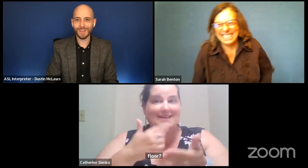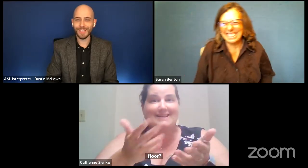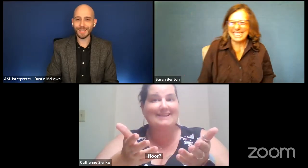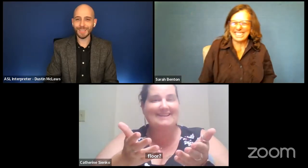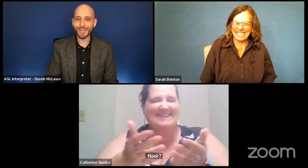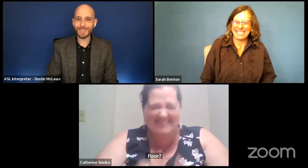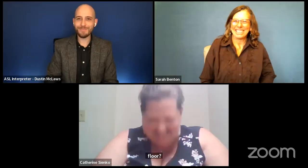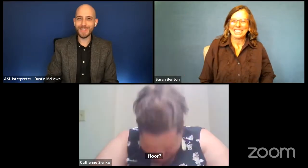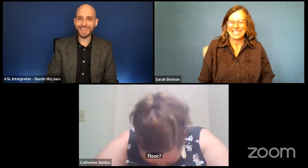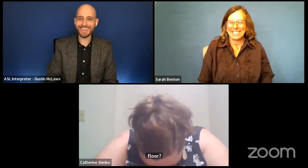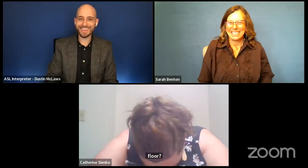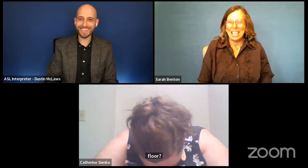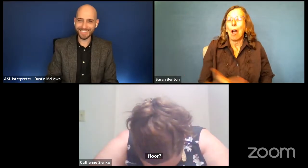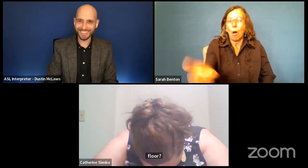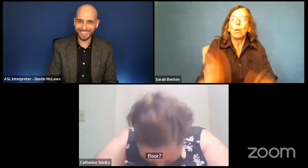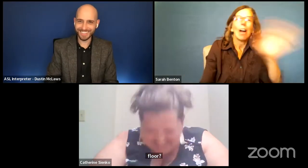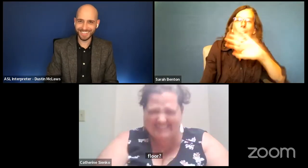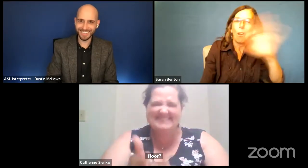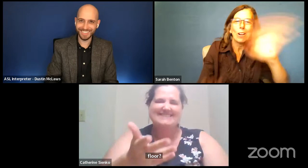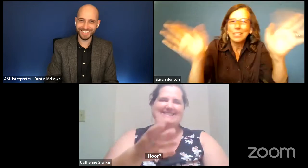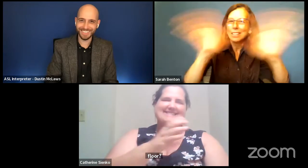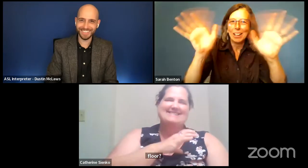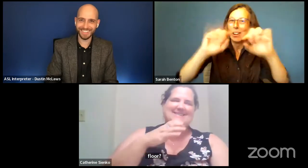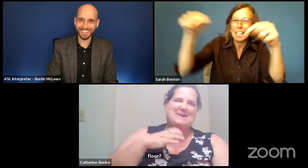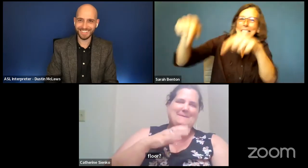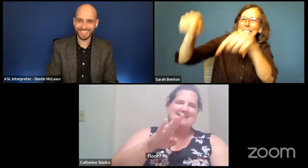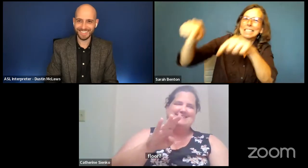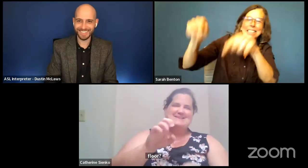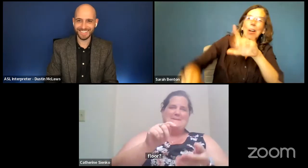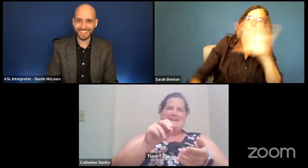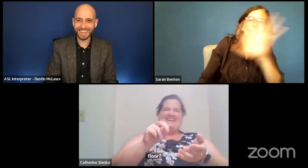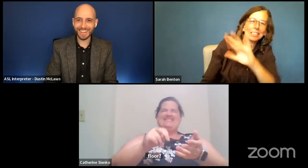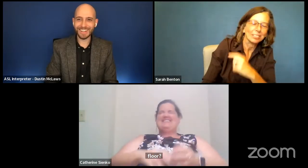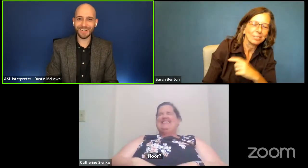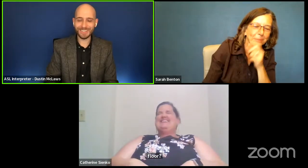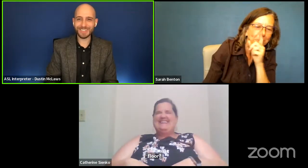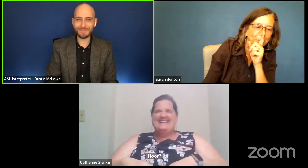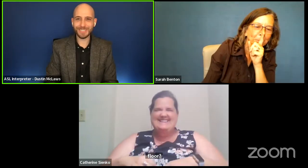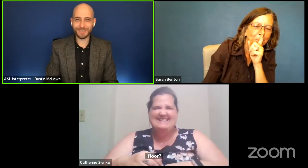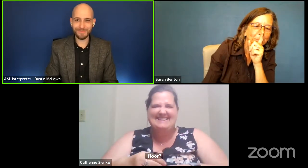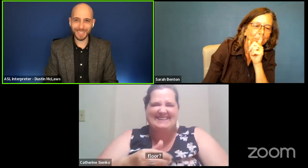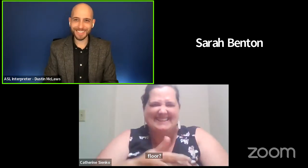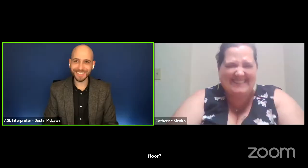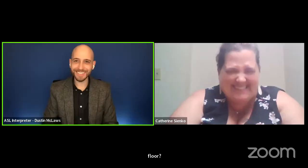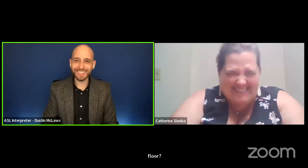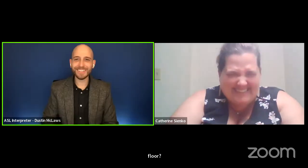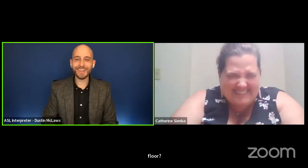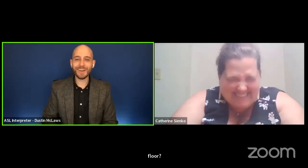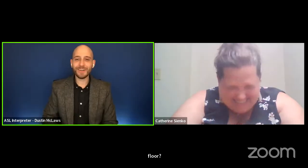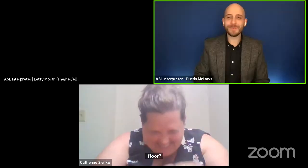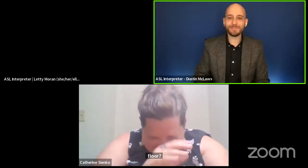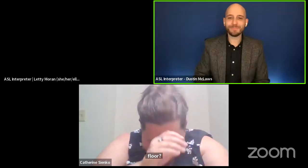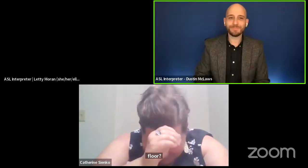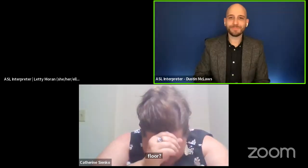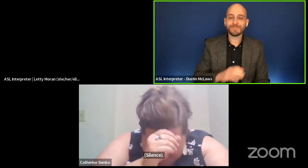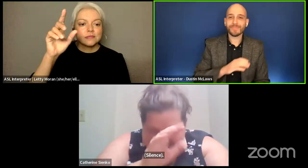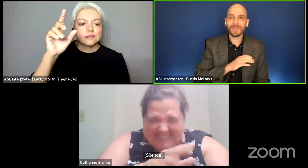This is Commissioner Lucky Brimhall. me. I move to dismiss. No, Commissioner Benton.